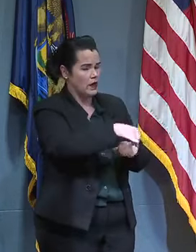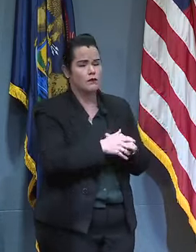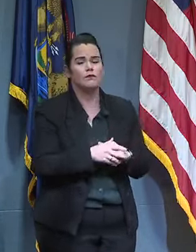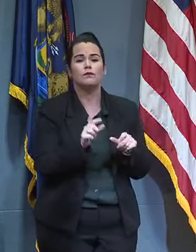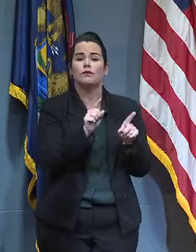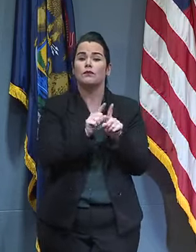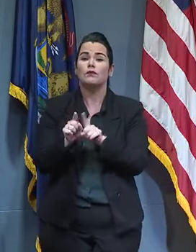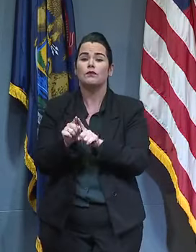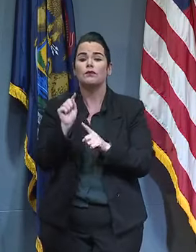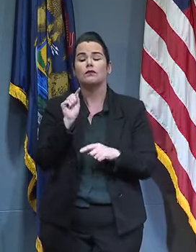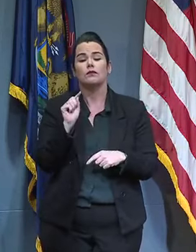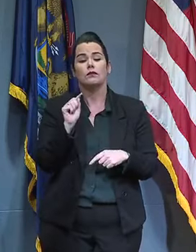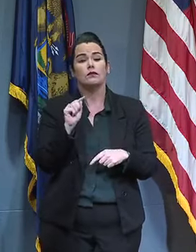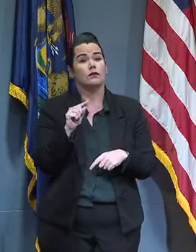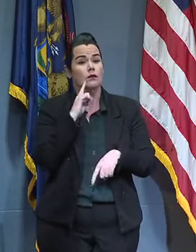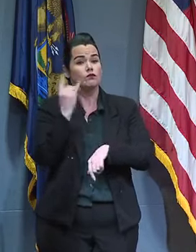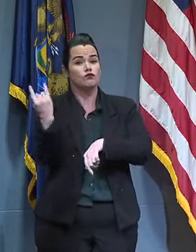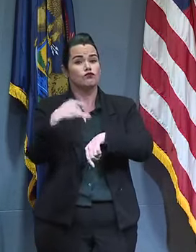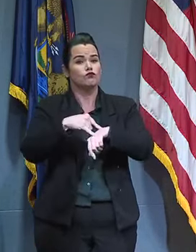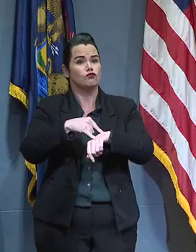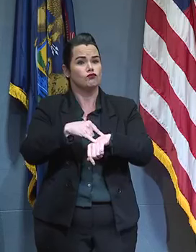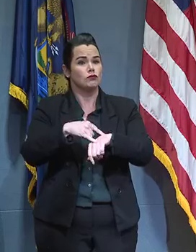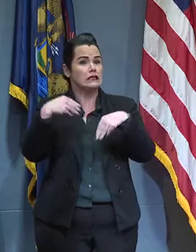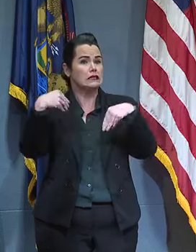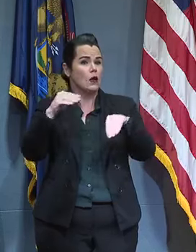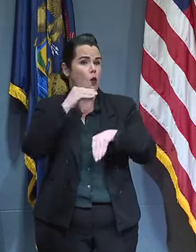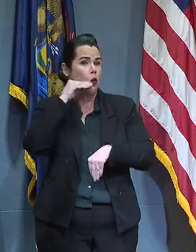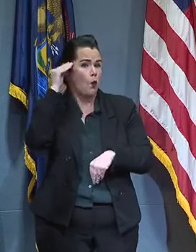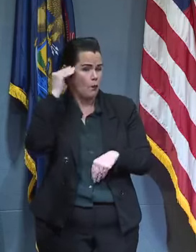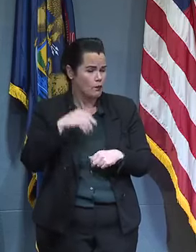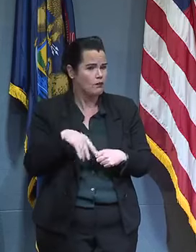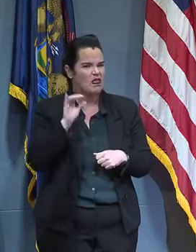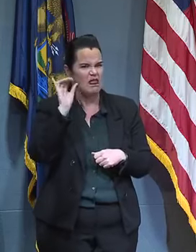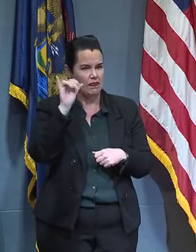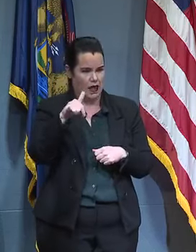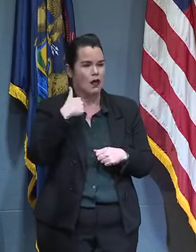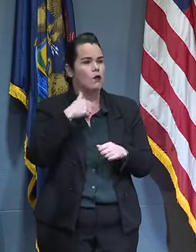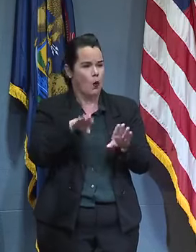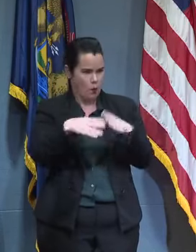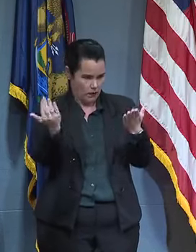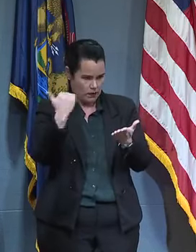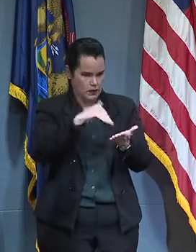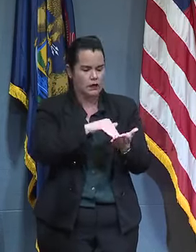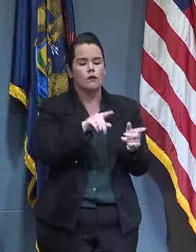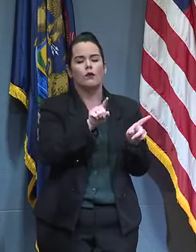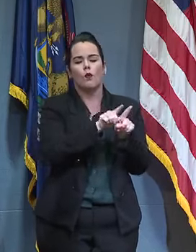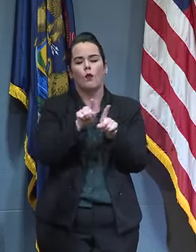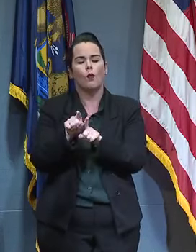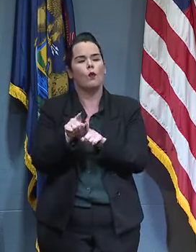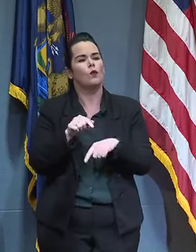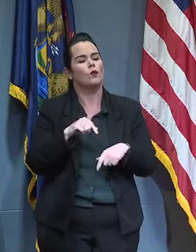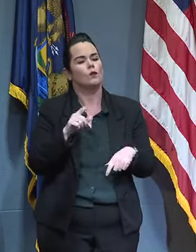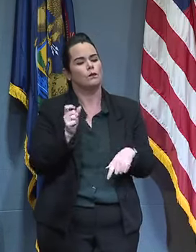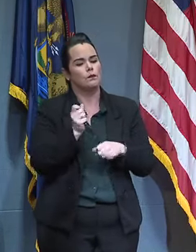our economy, realty, and the manufacture of